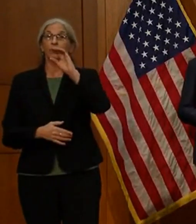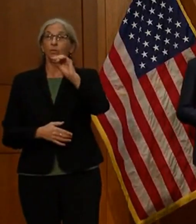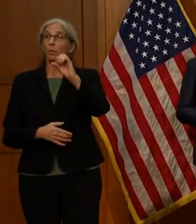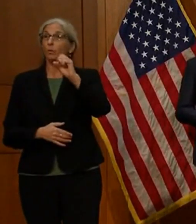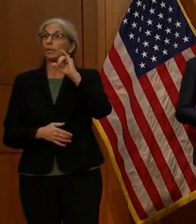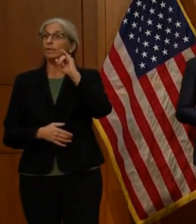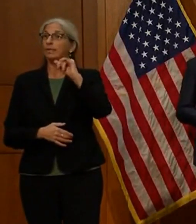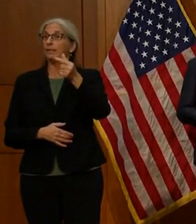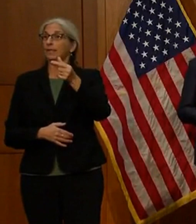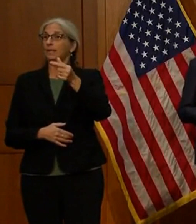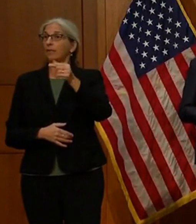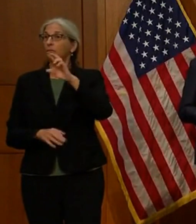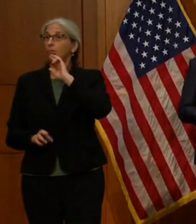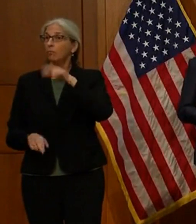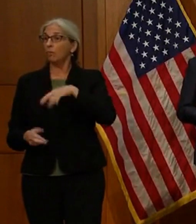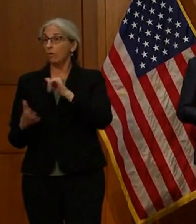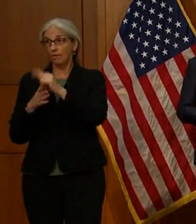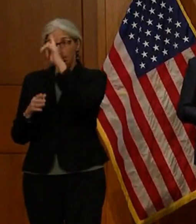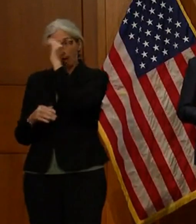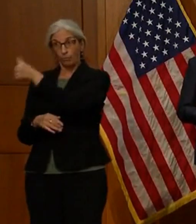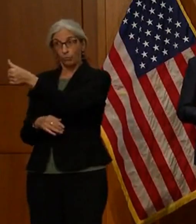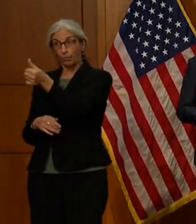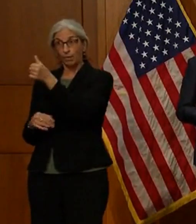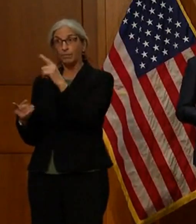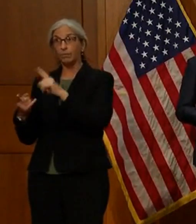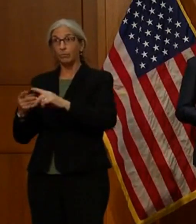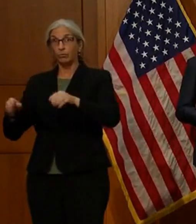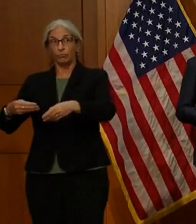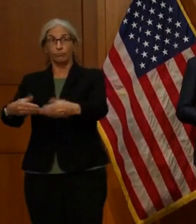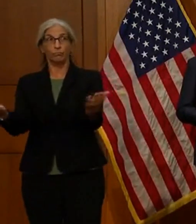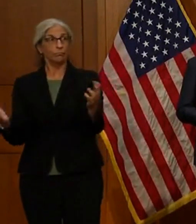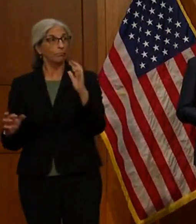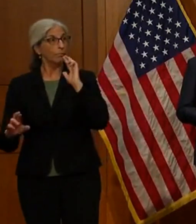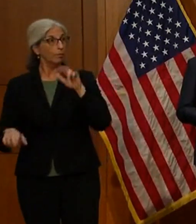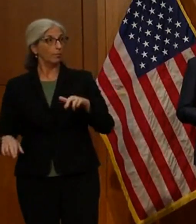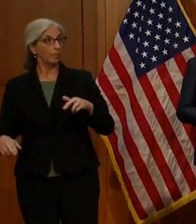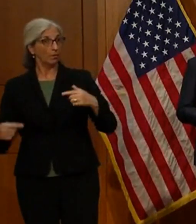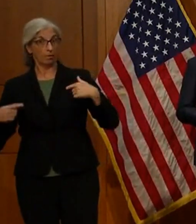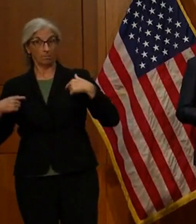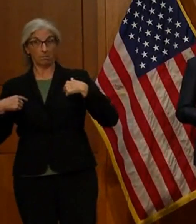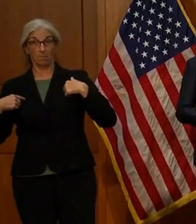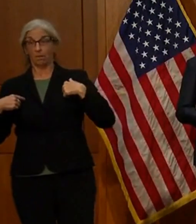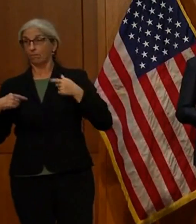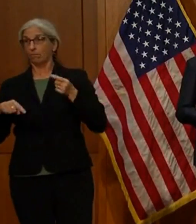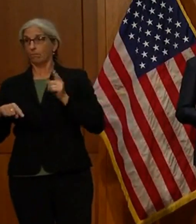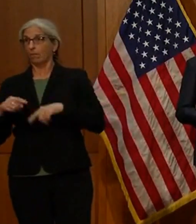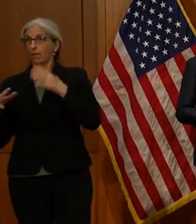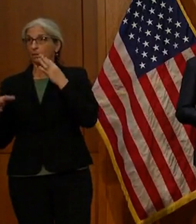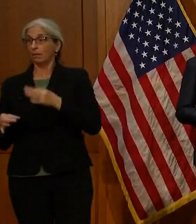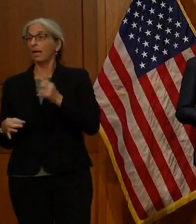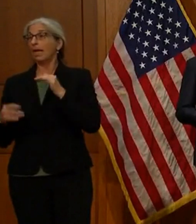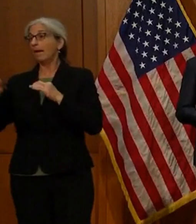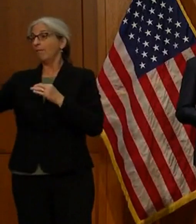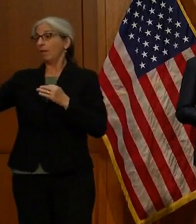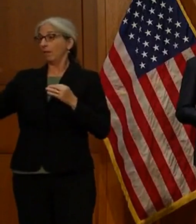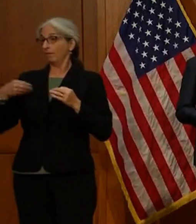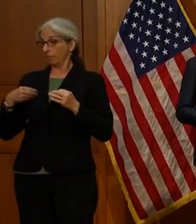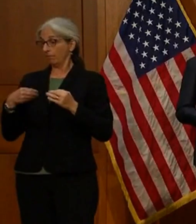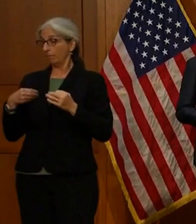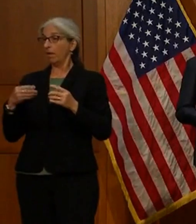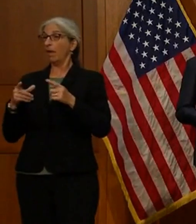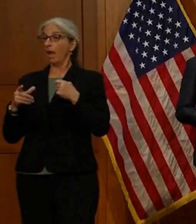It is up to OSIG to provide that report, and not ours. I mean, if they release it to me and I release